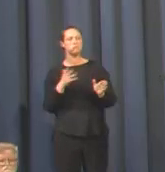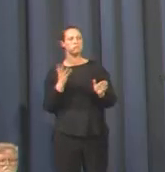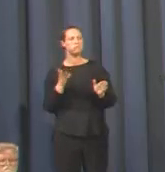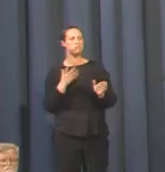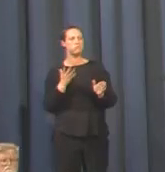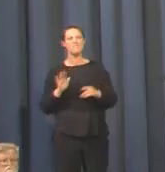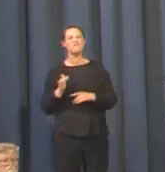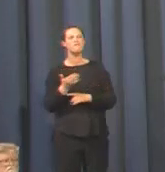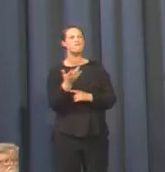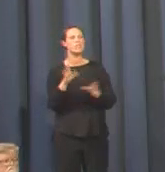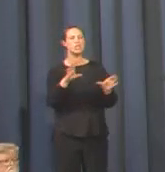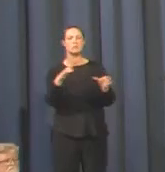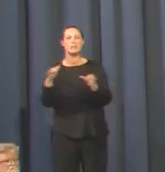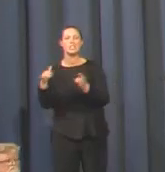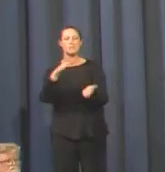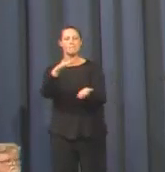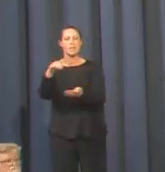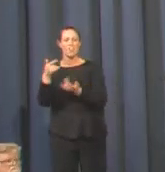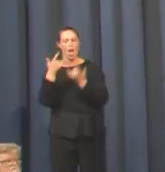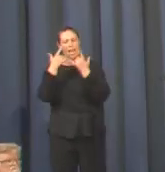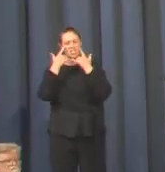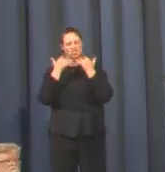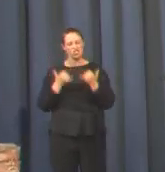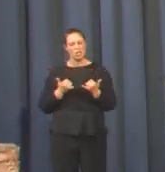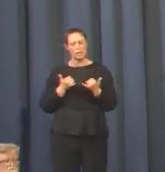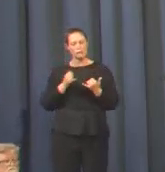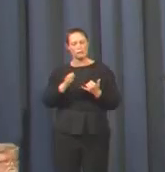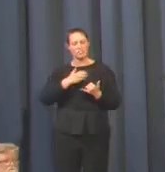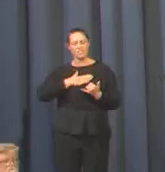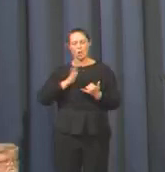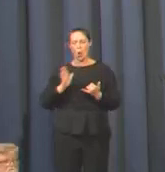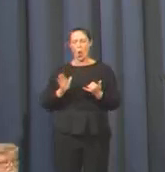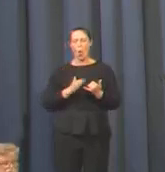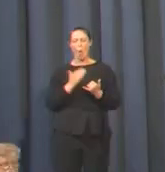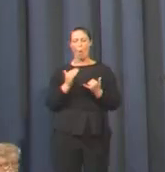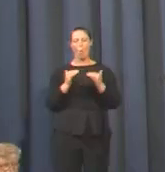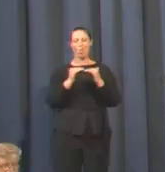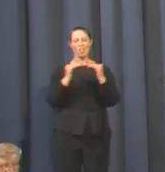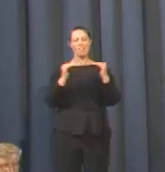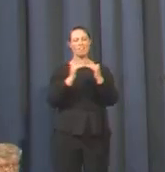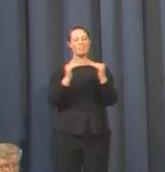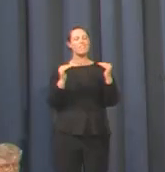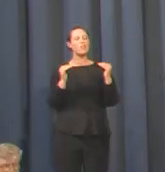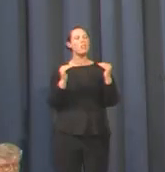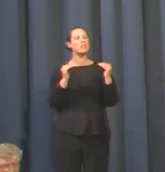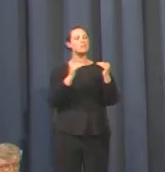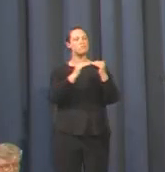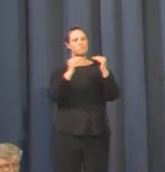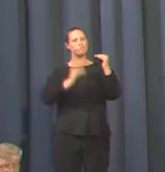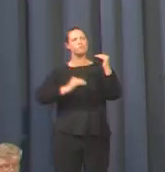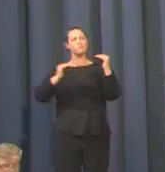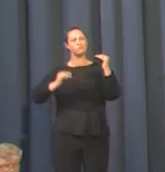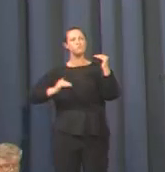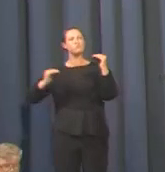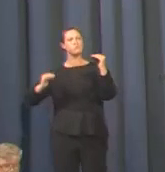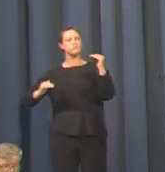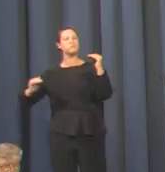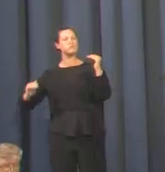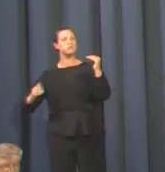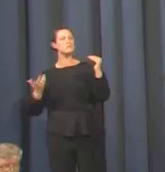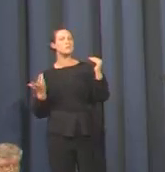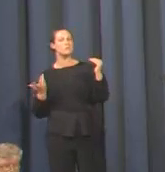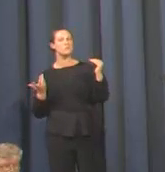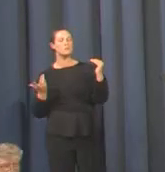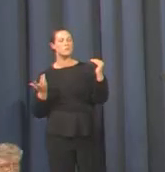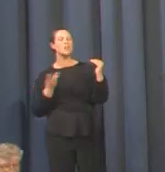of fish species within the river. They've all come back with levels that are below. So we